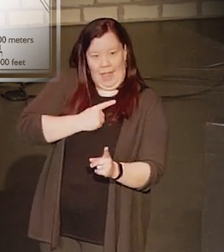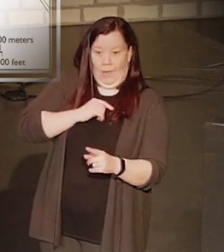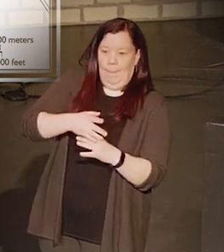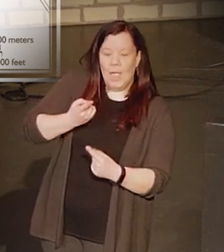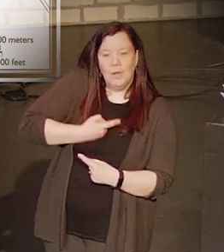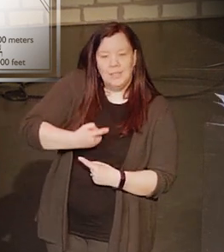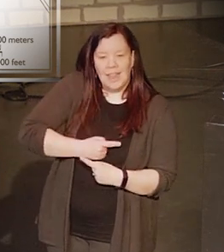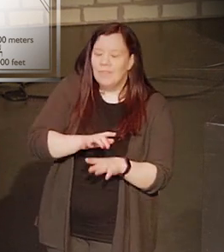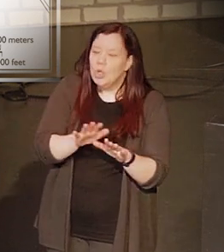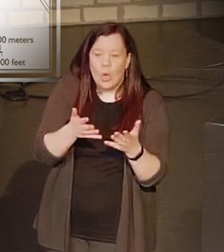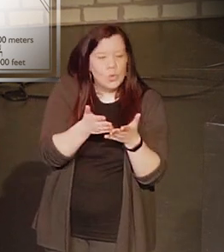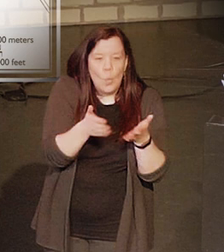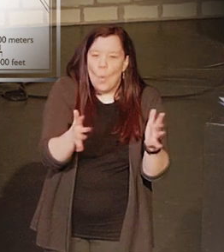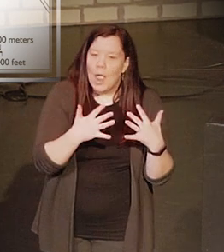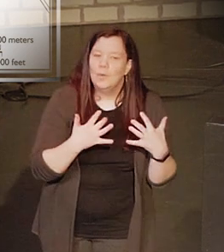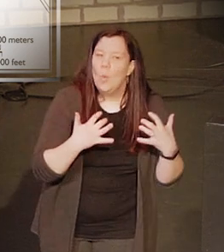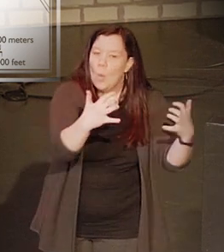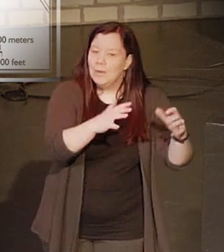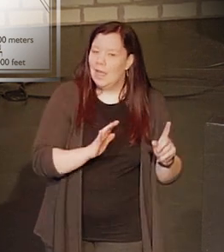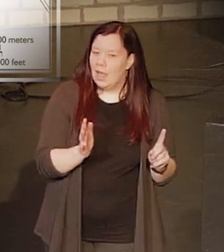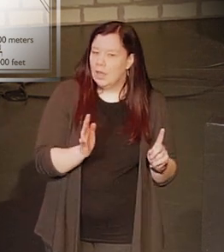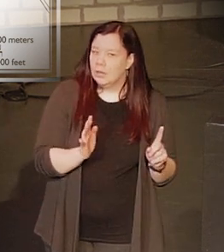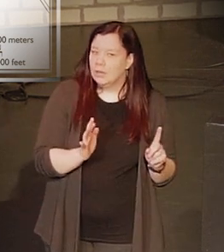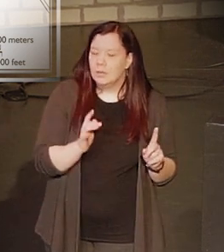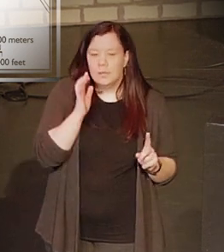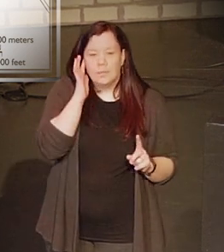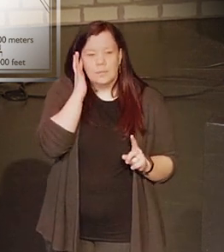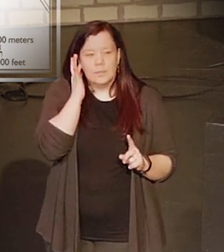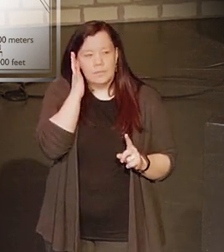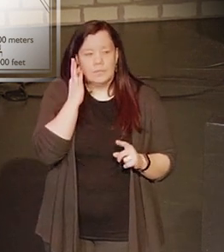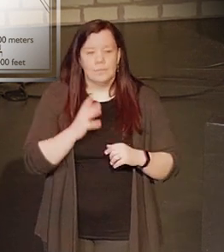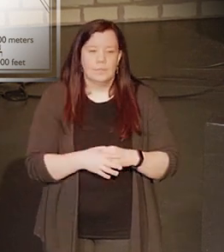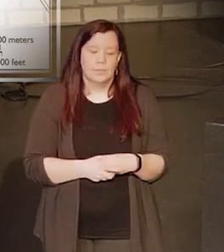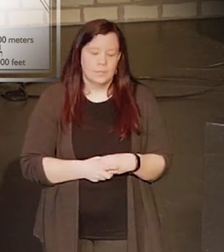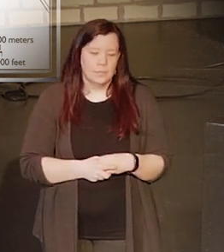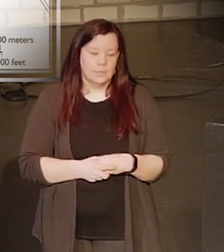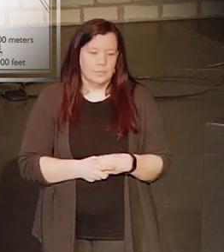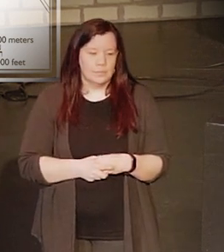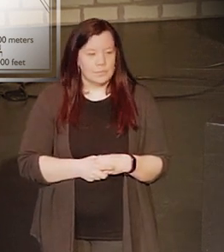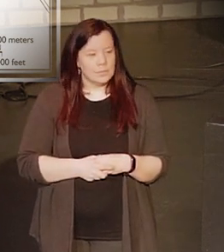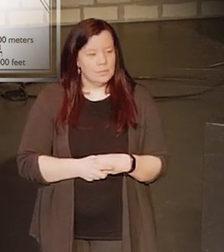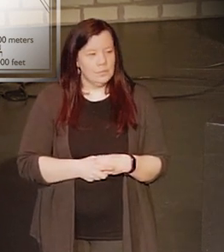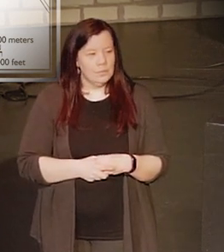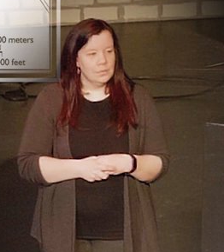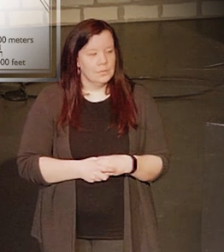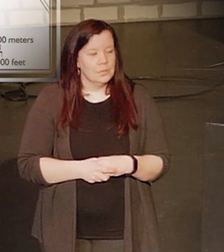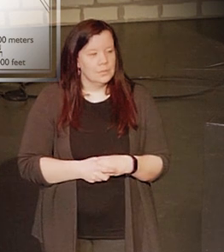wider audience, public audience, if you will, of both Athenians and outsiders.